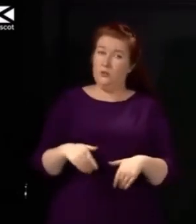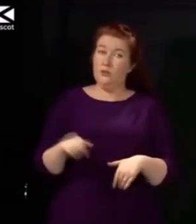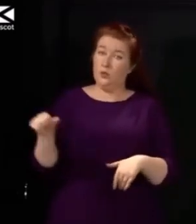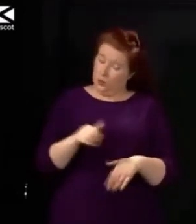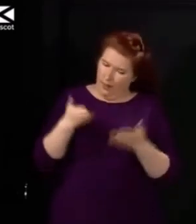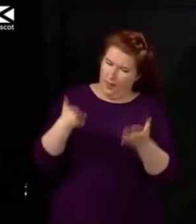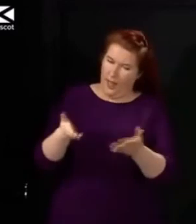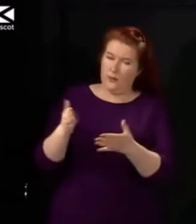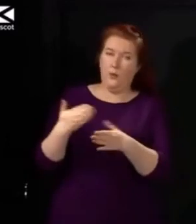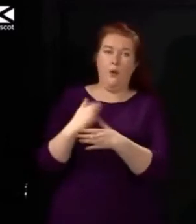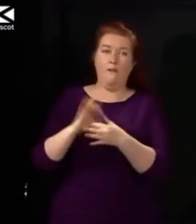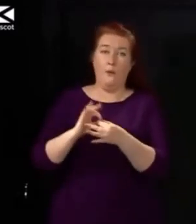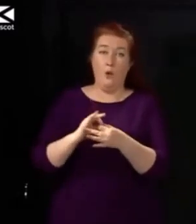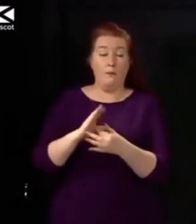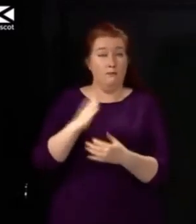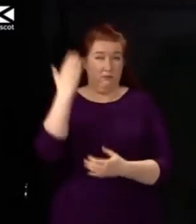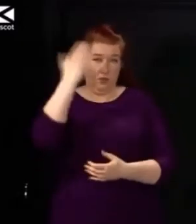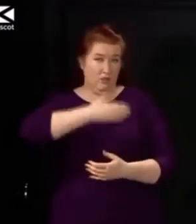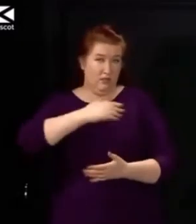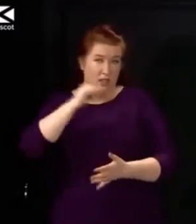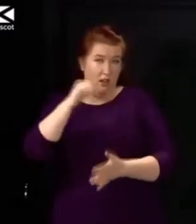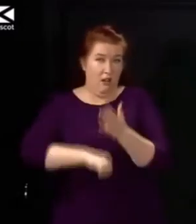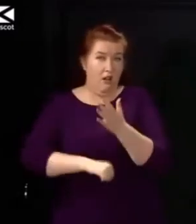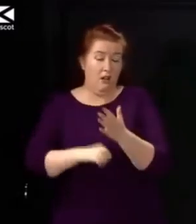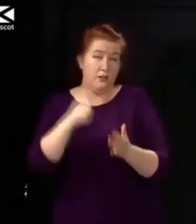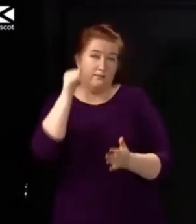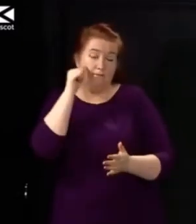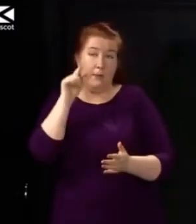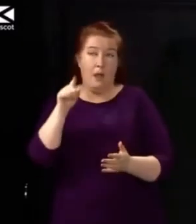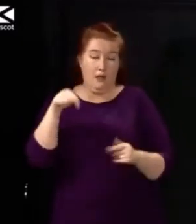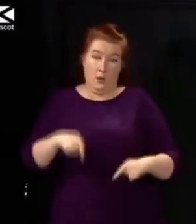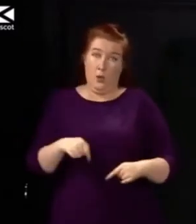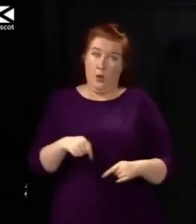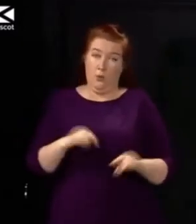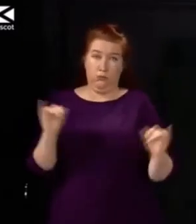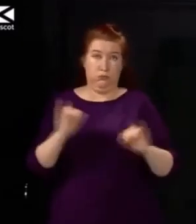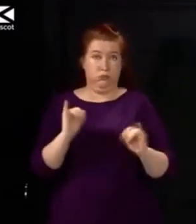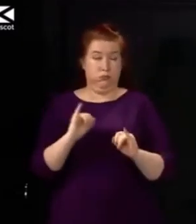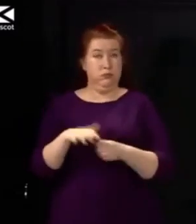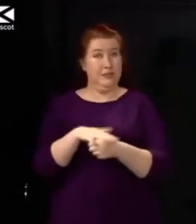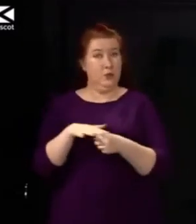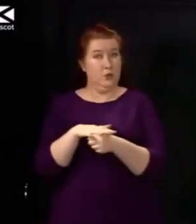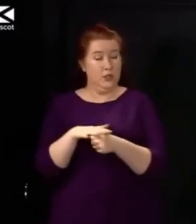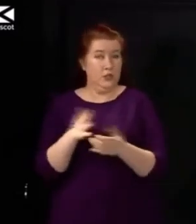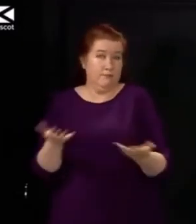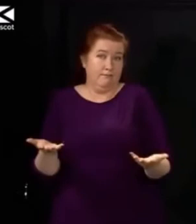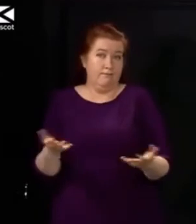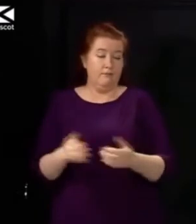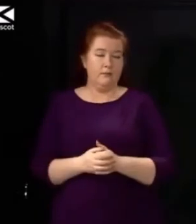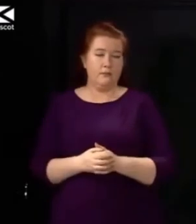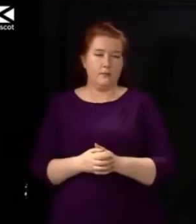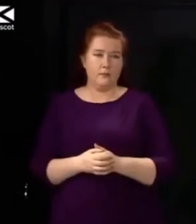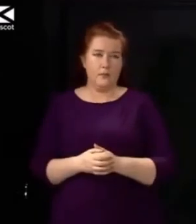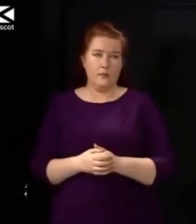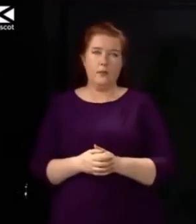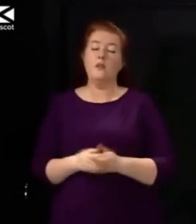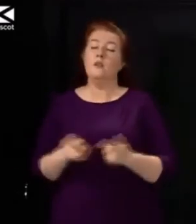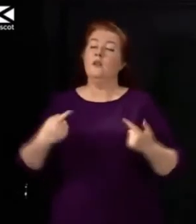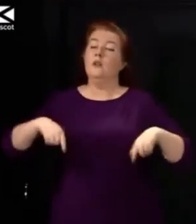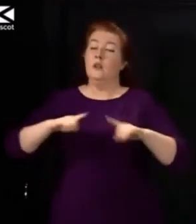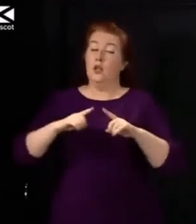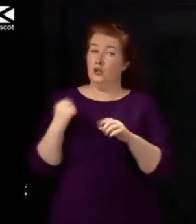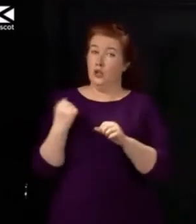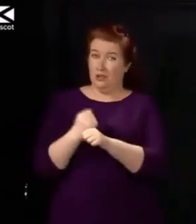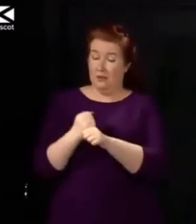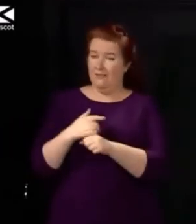if that sounds pretty harsh, but that reflects the severity of the situation we face right now. If we feel we need to put any more of